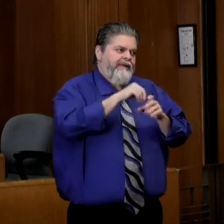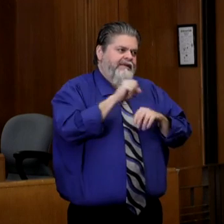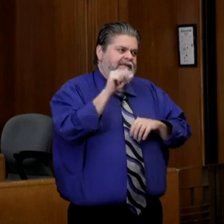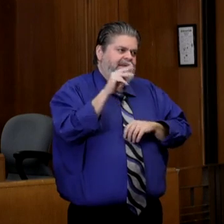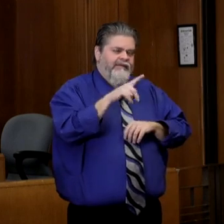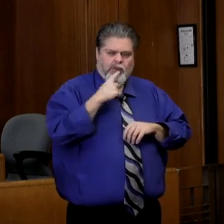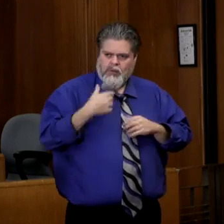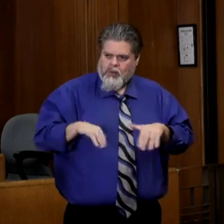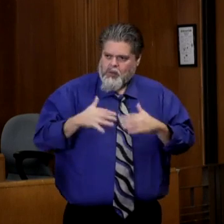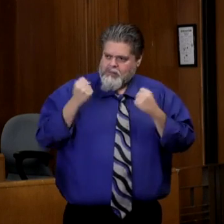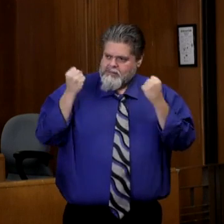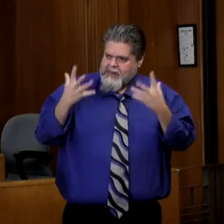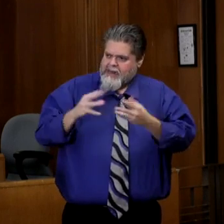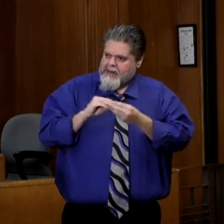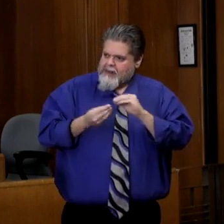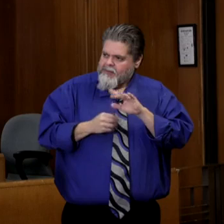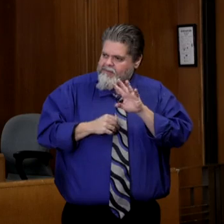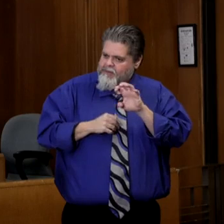That's quite a few.